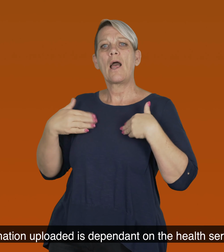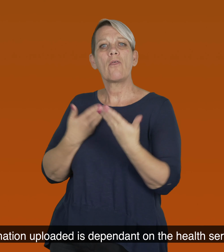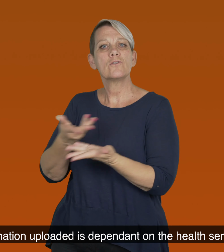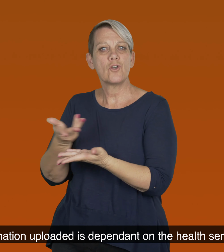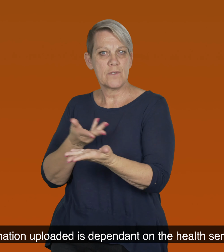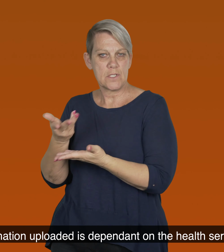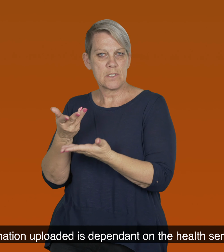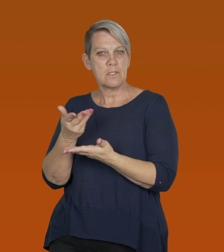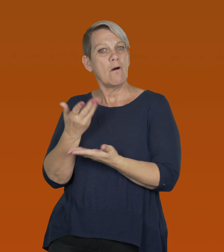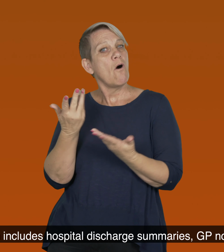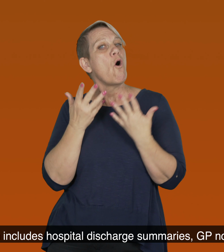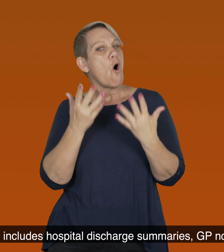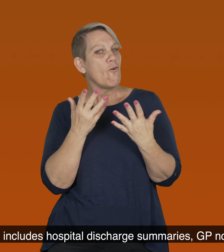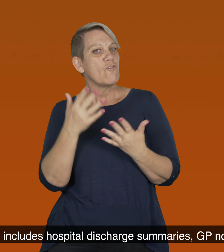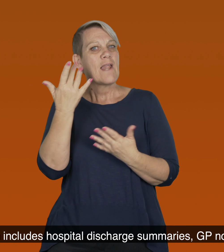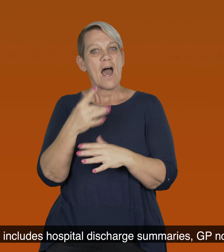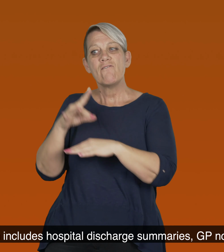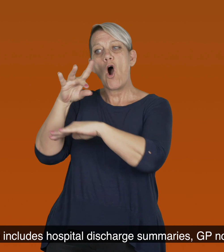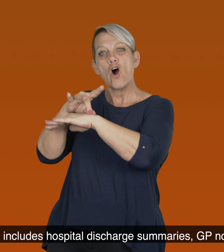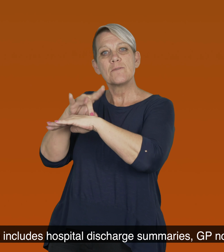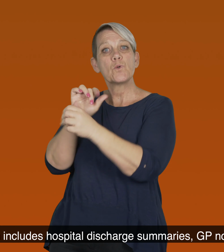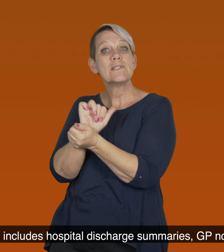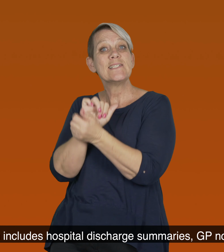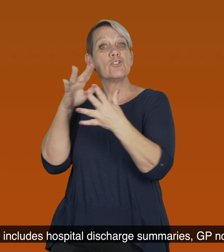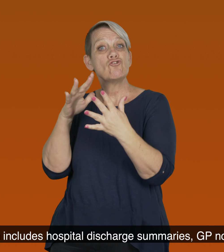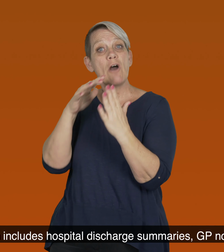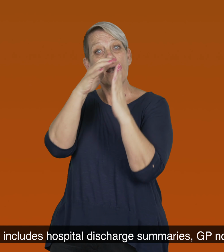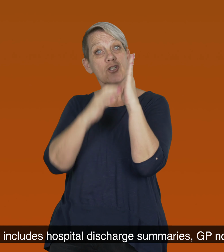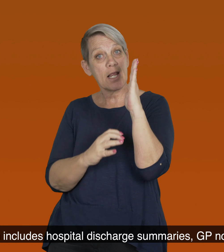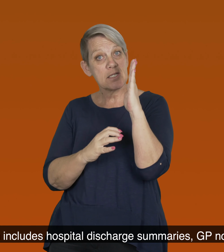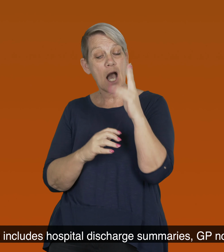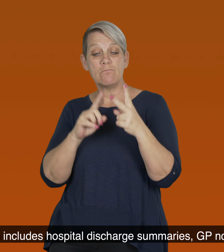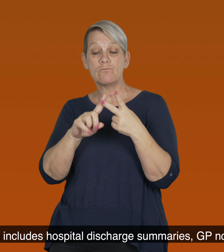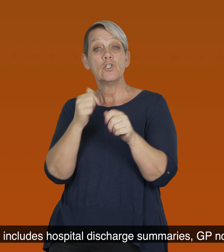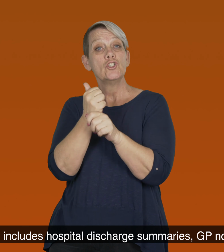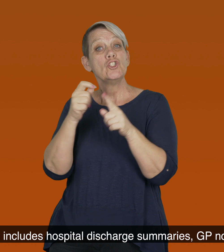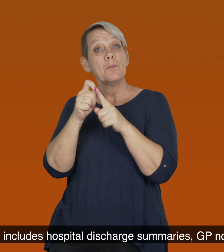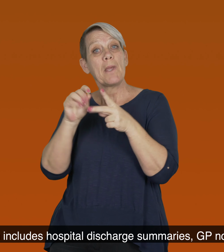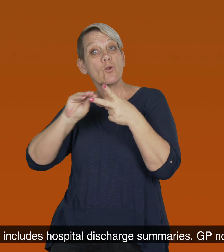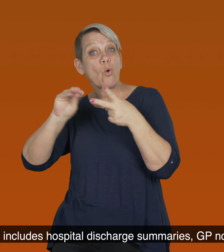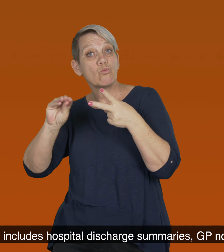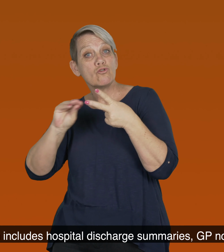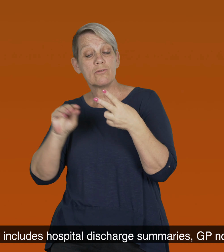services, but often includes hospital discharge summaries, GP notes,